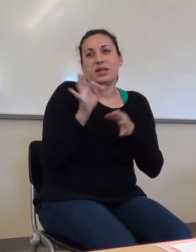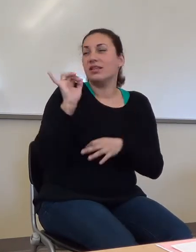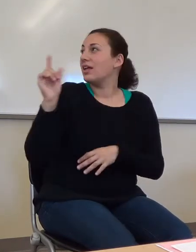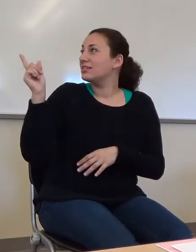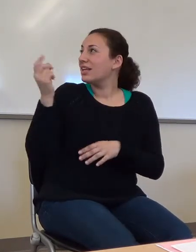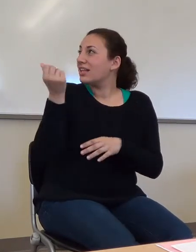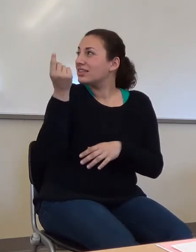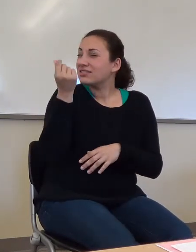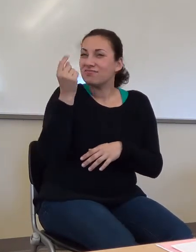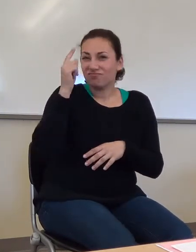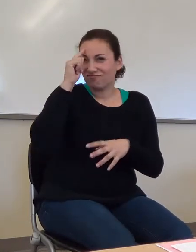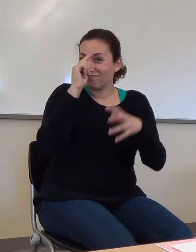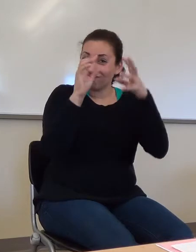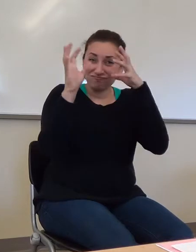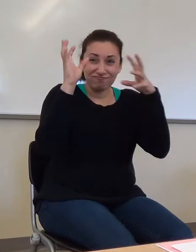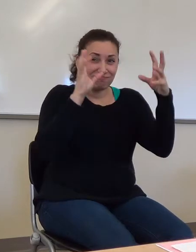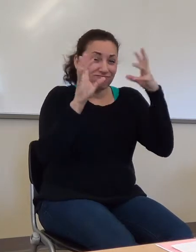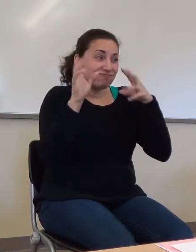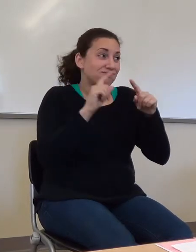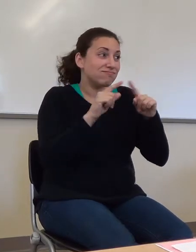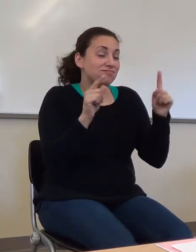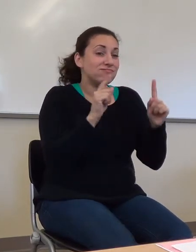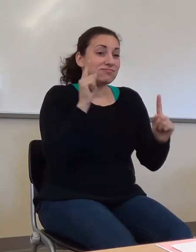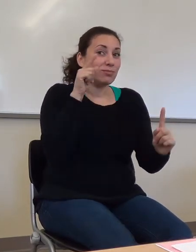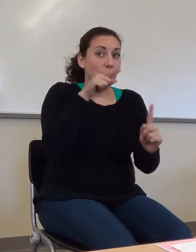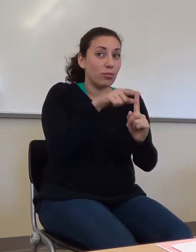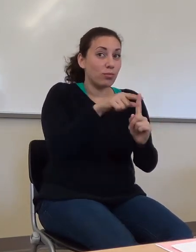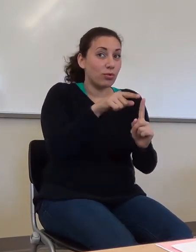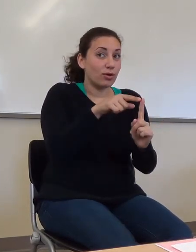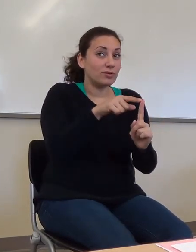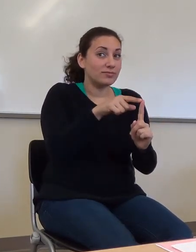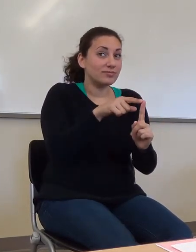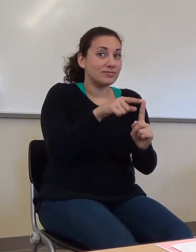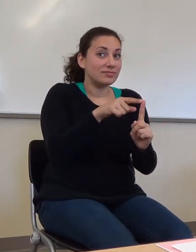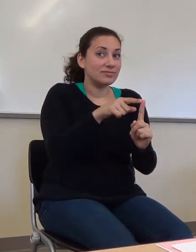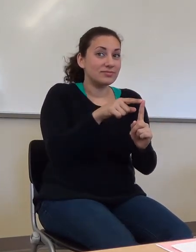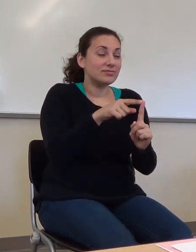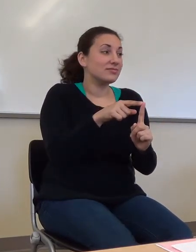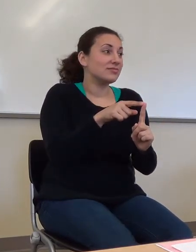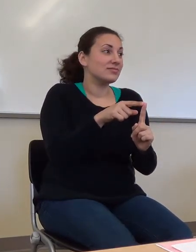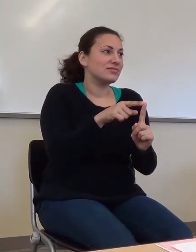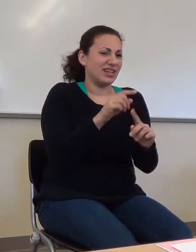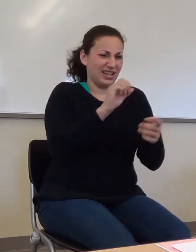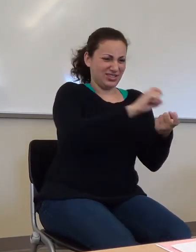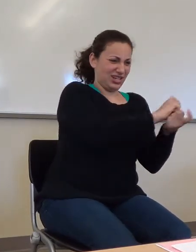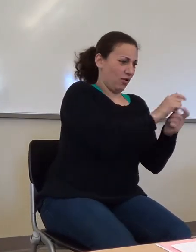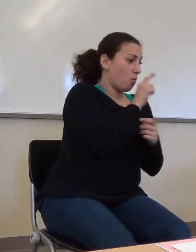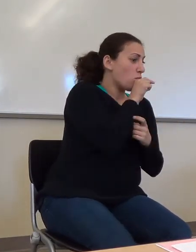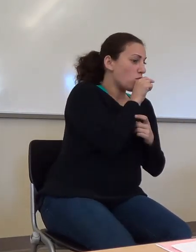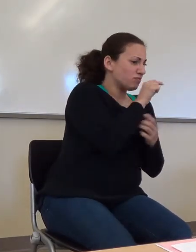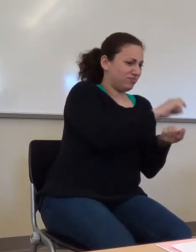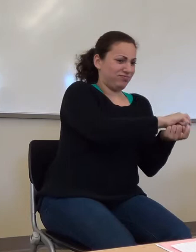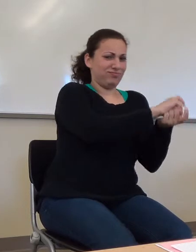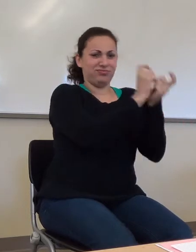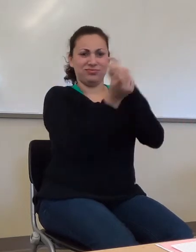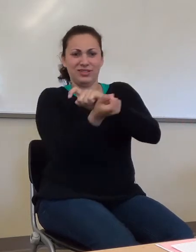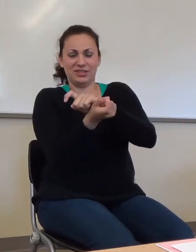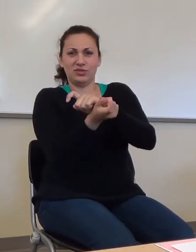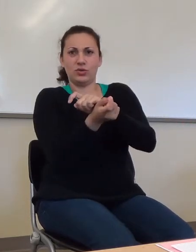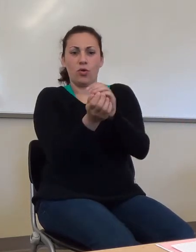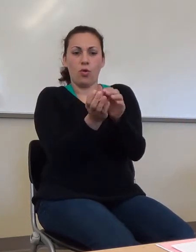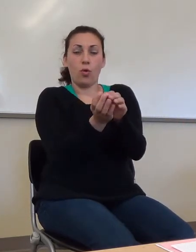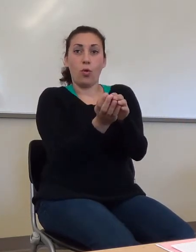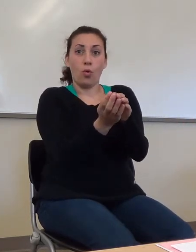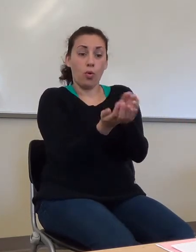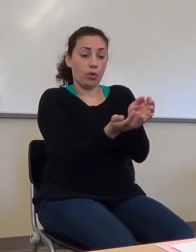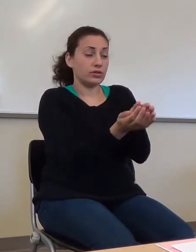bit confusing to people, but the point is it shifted from birds to oysters. What's an oyster?